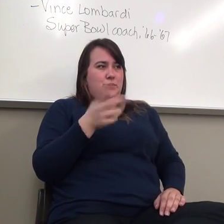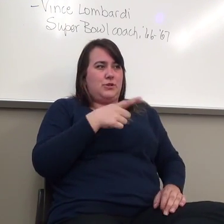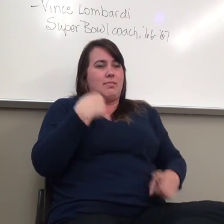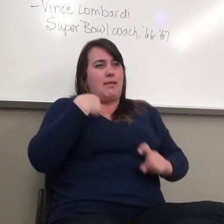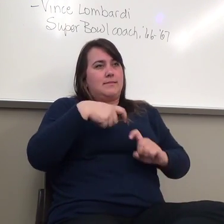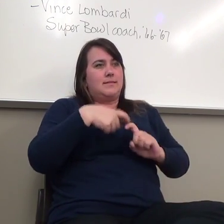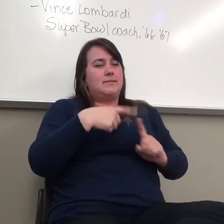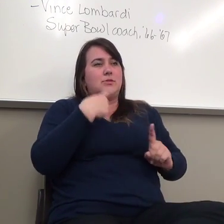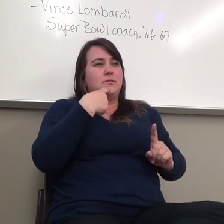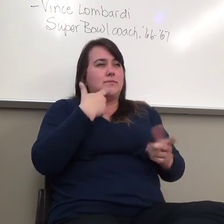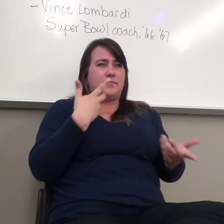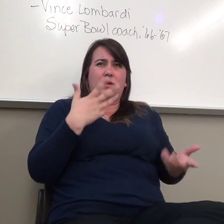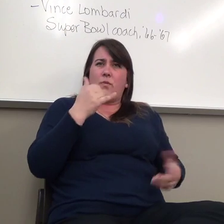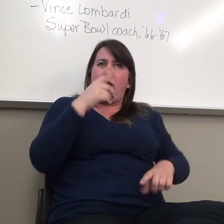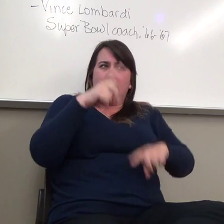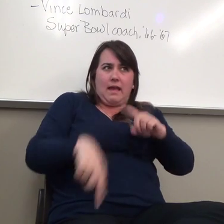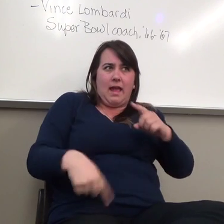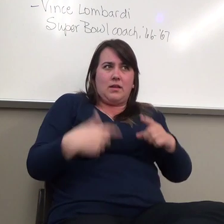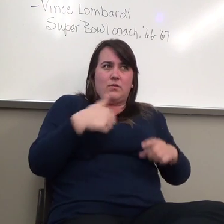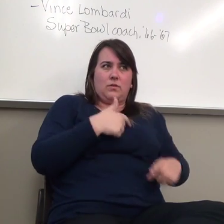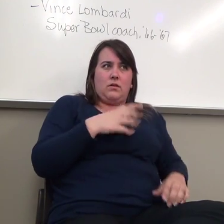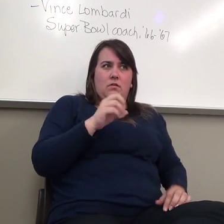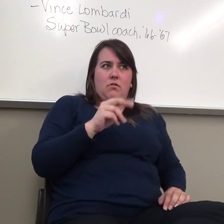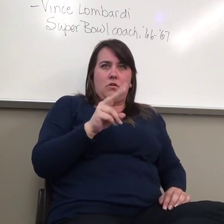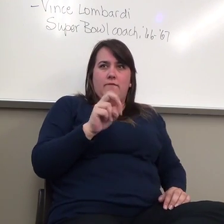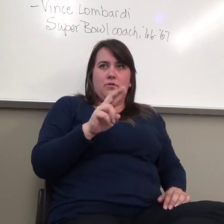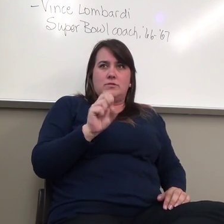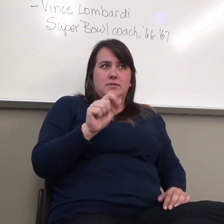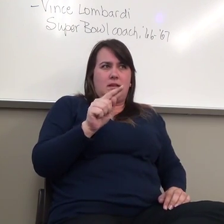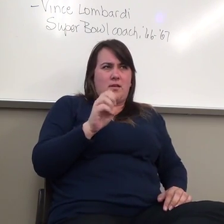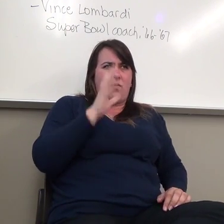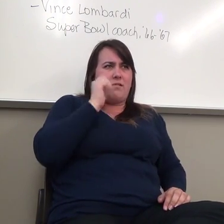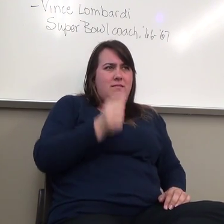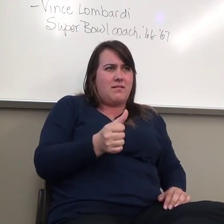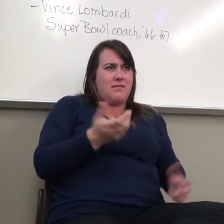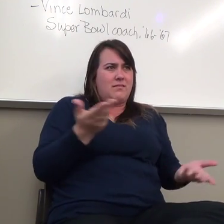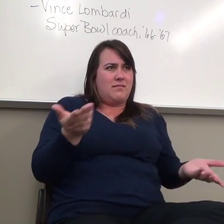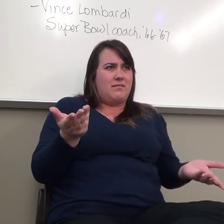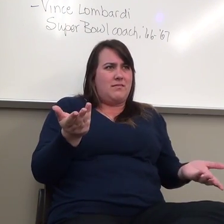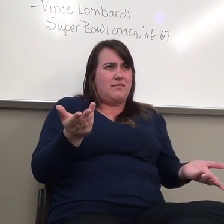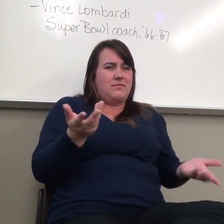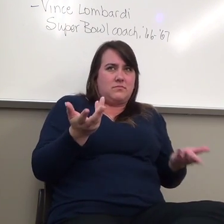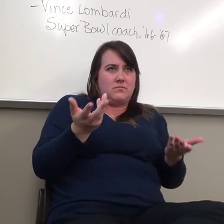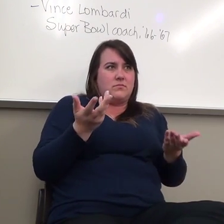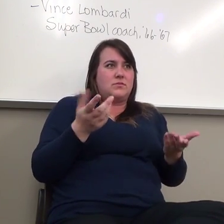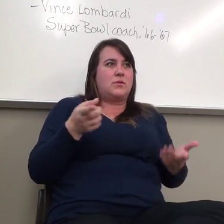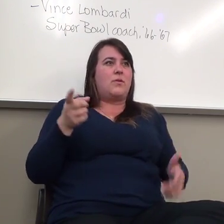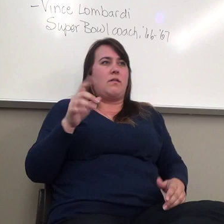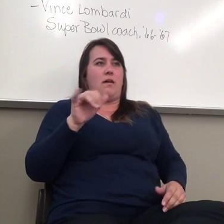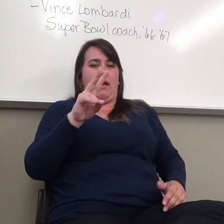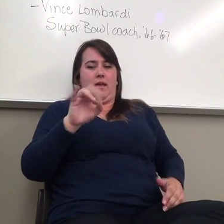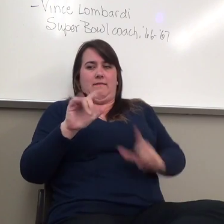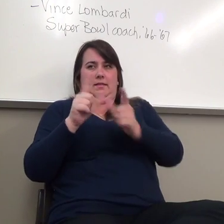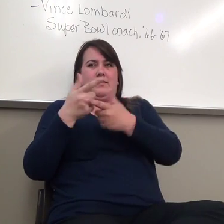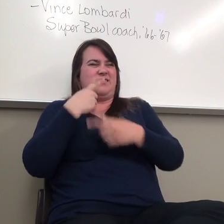"Why can't we conversate?" So what this is saying that in the Ivy League school they're telling her not to use this word. So